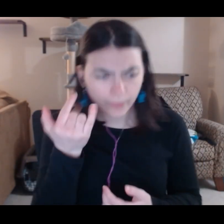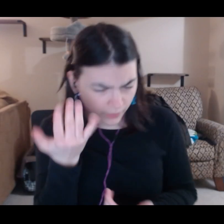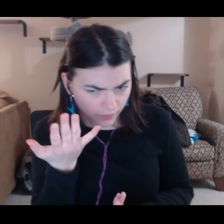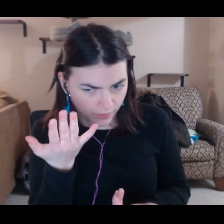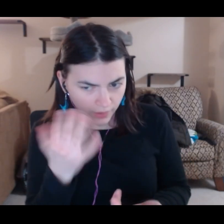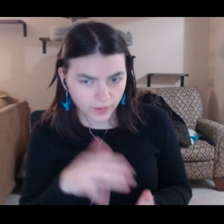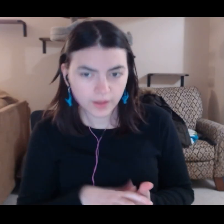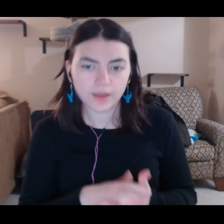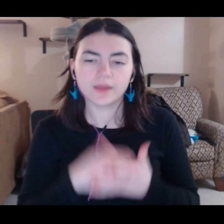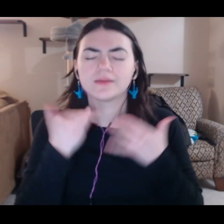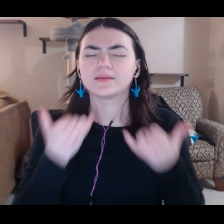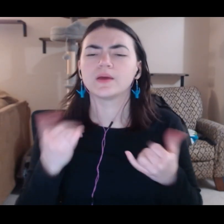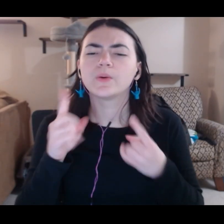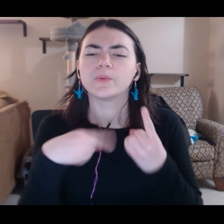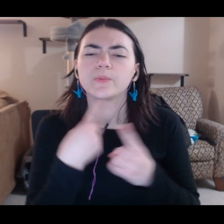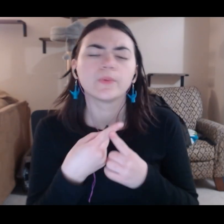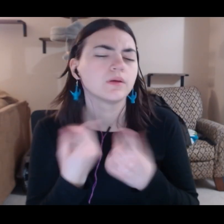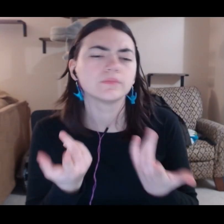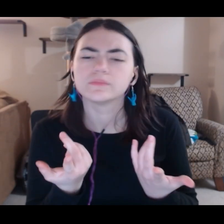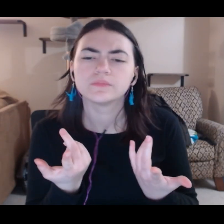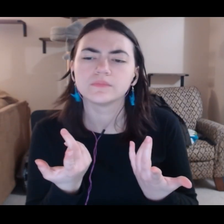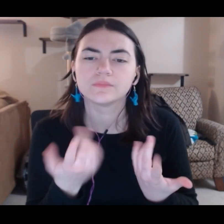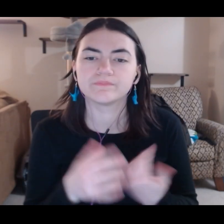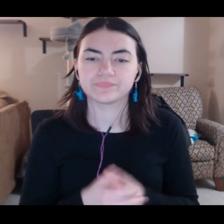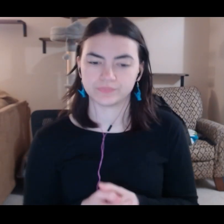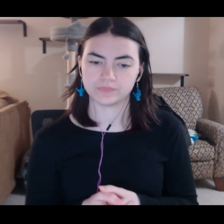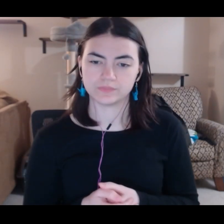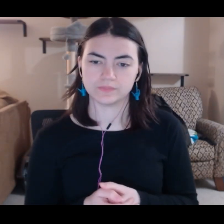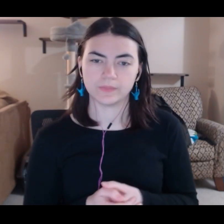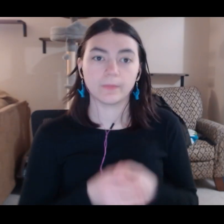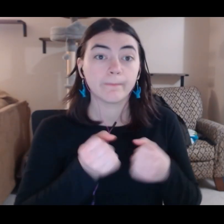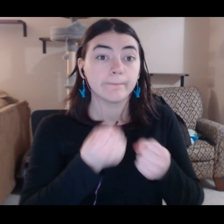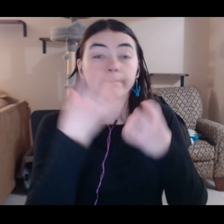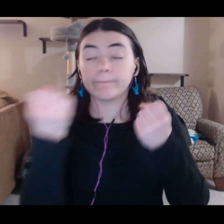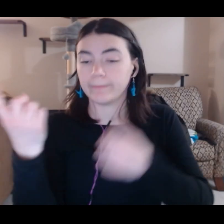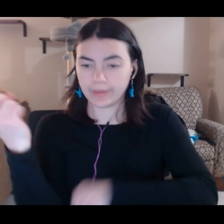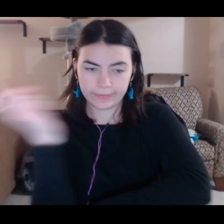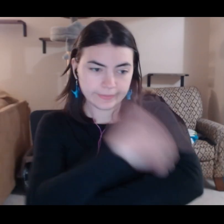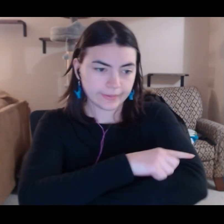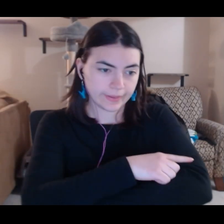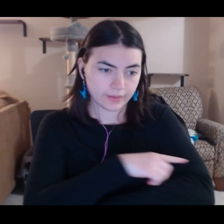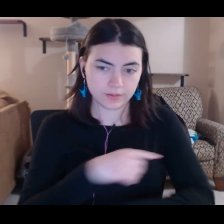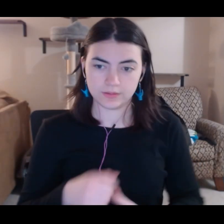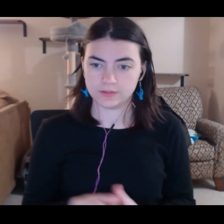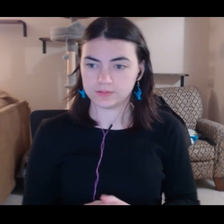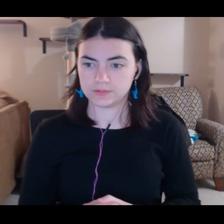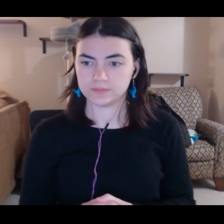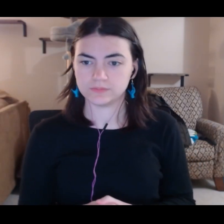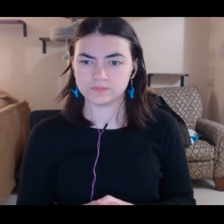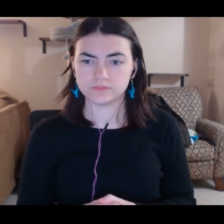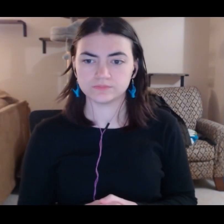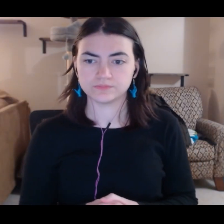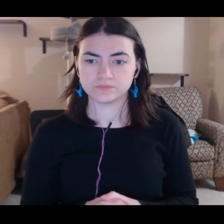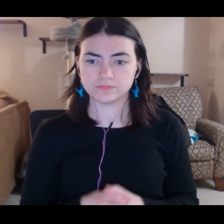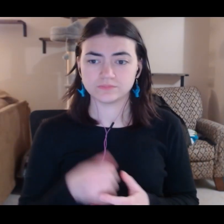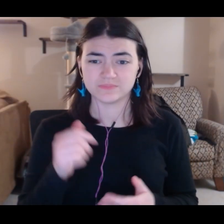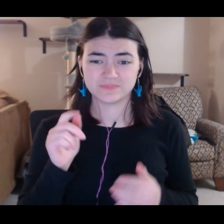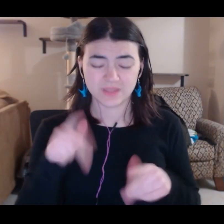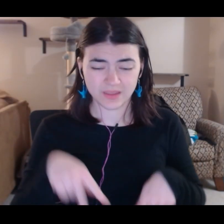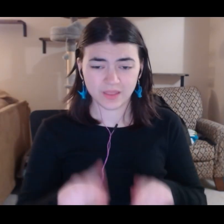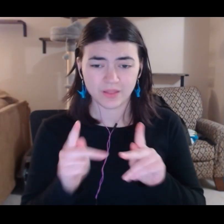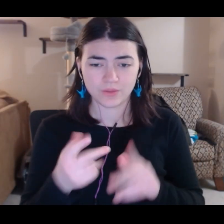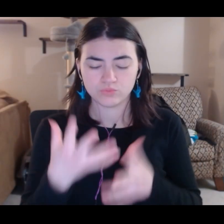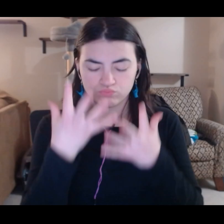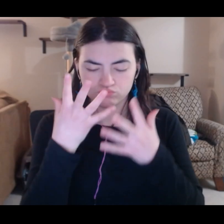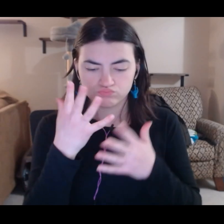review across multiple days allows for rest and sleep between sessions. While offline, the brain is